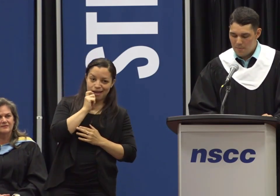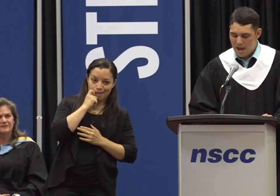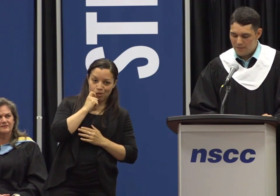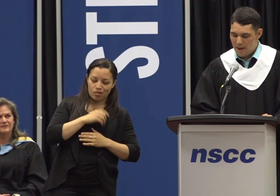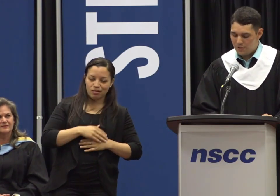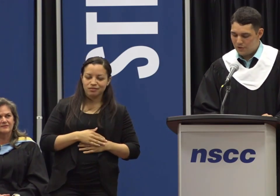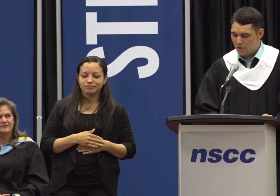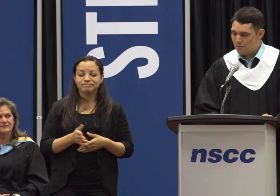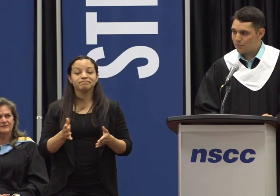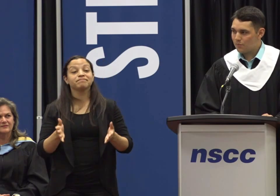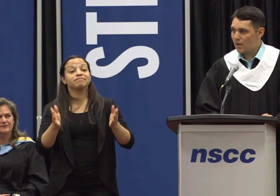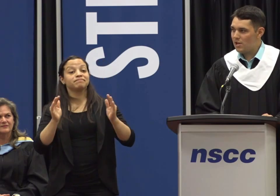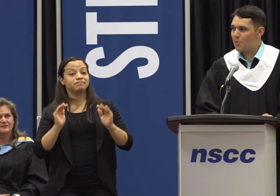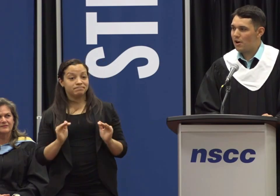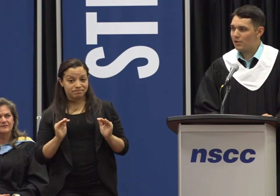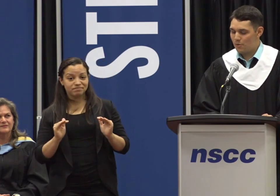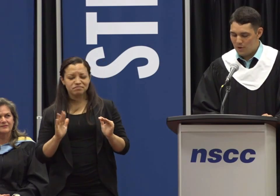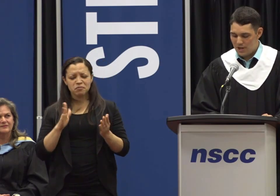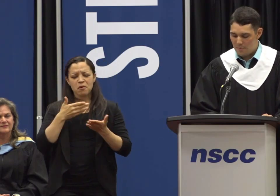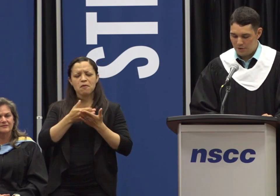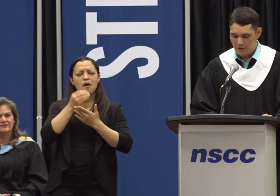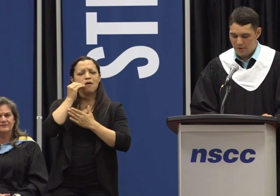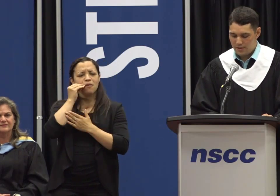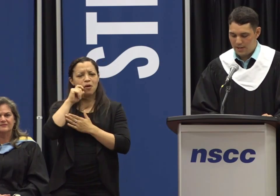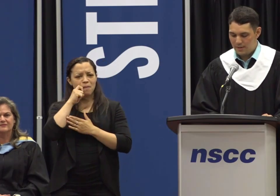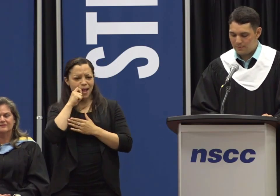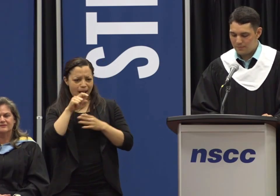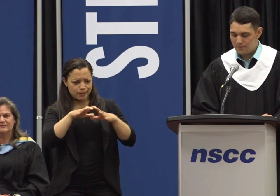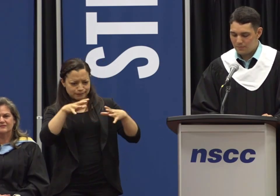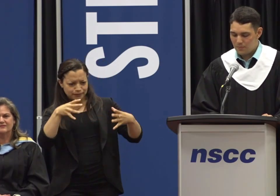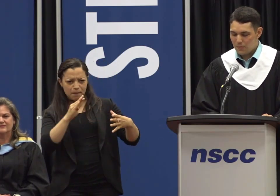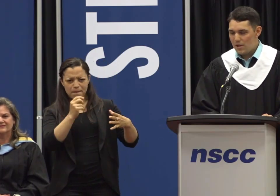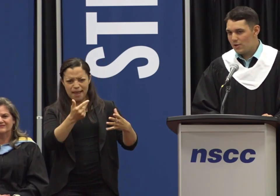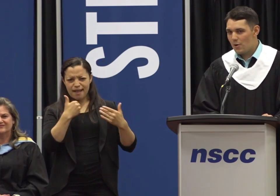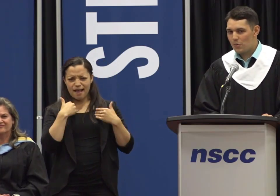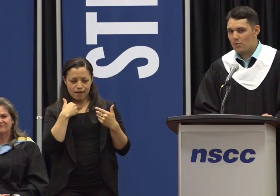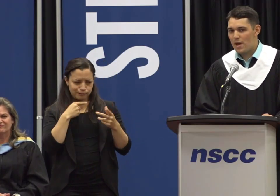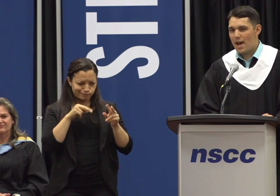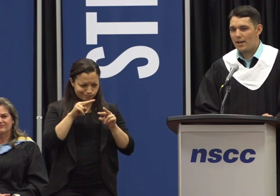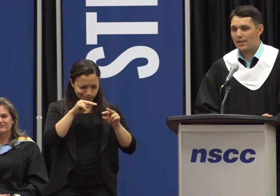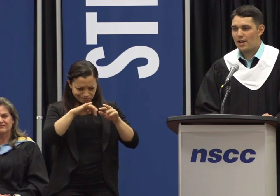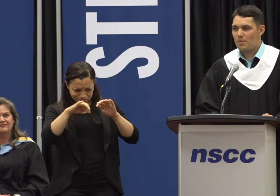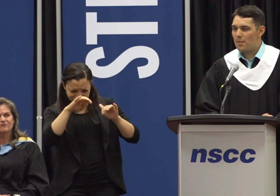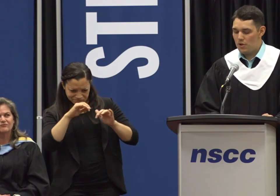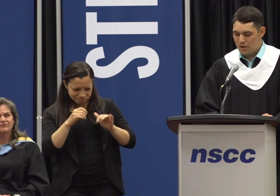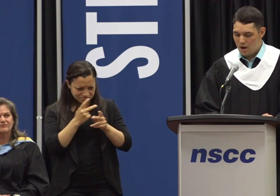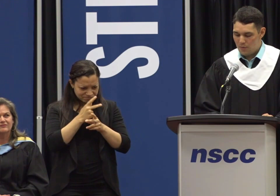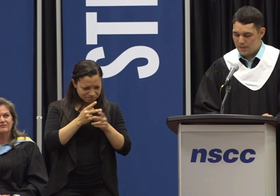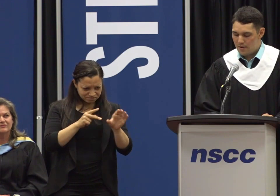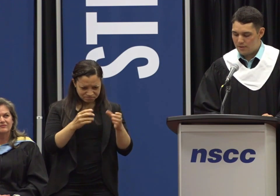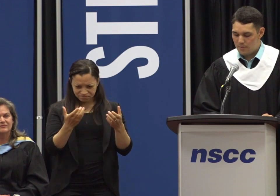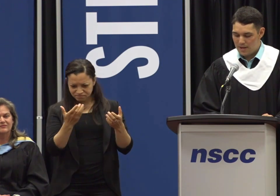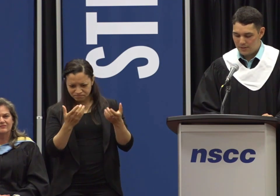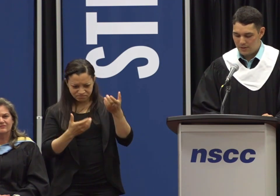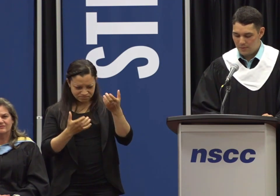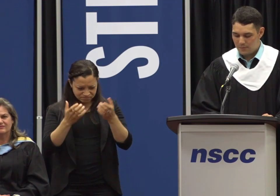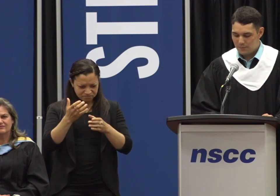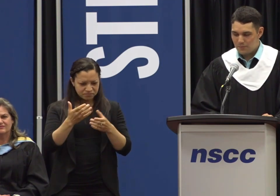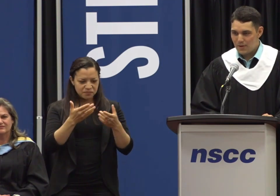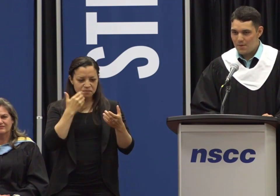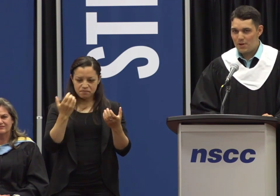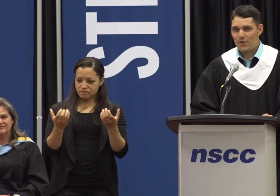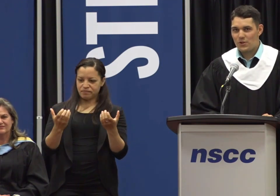you get that bag of apples home, and you ponder which apple you're going to eat. You go through the bag, and maybe you narrow it down to the best